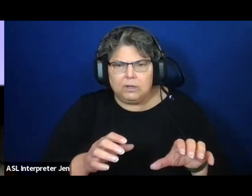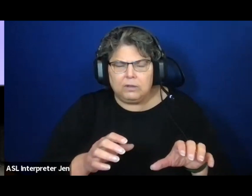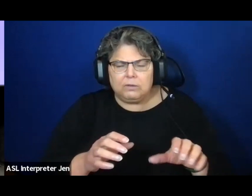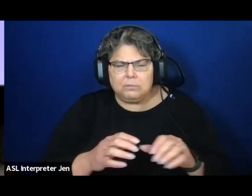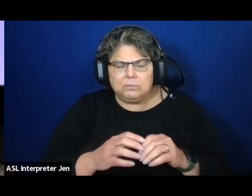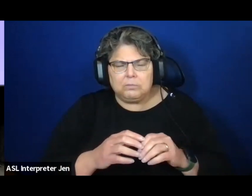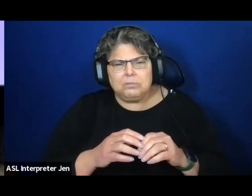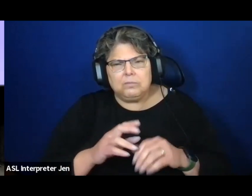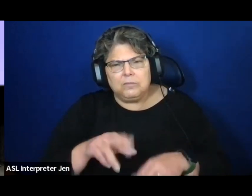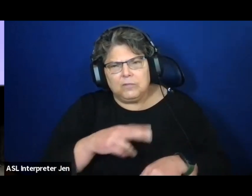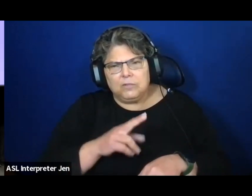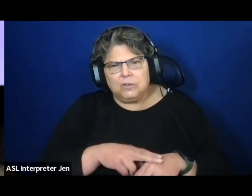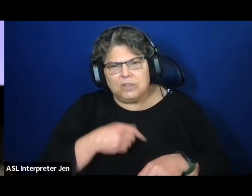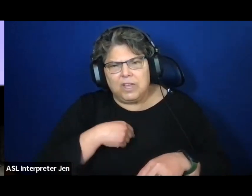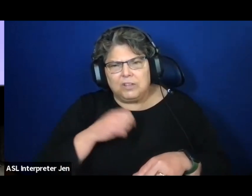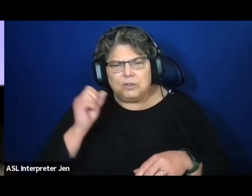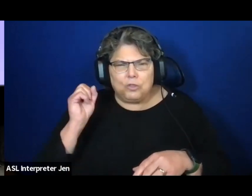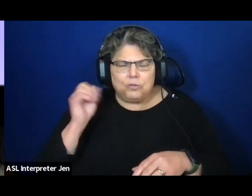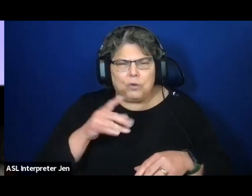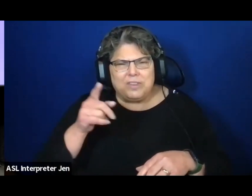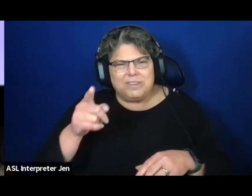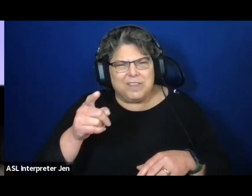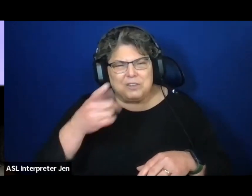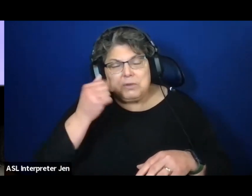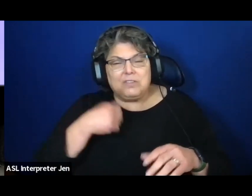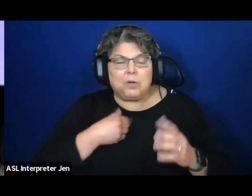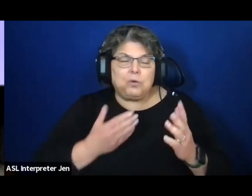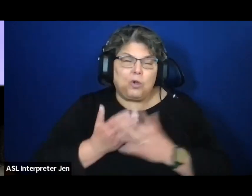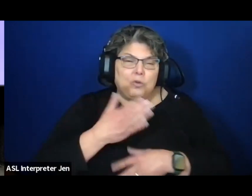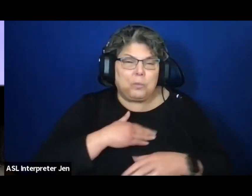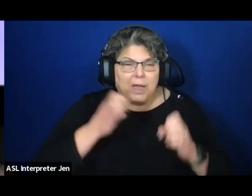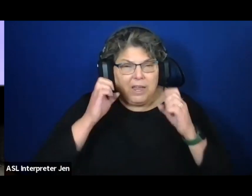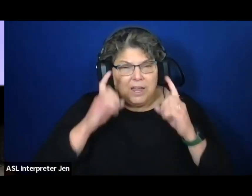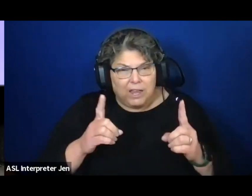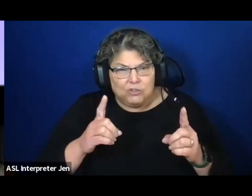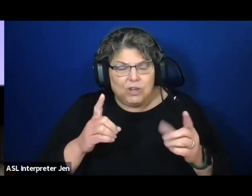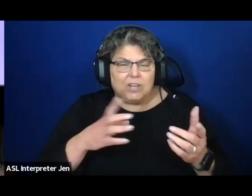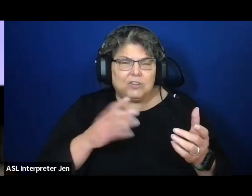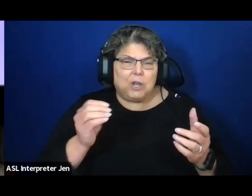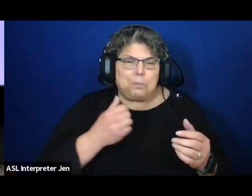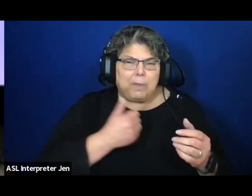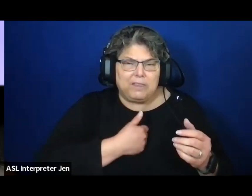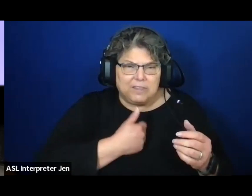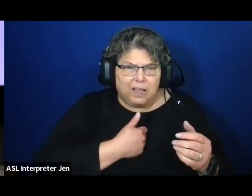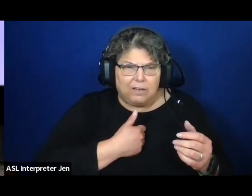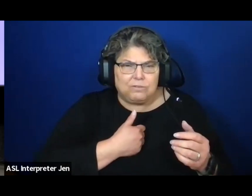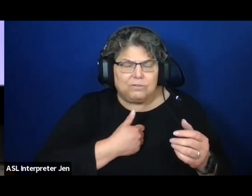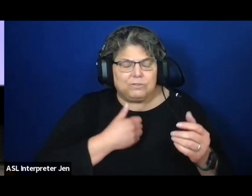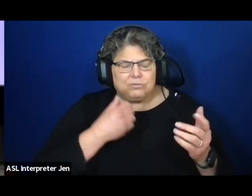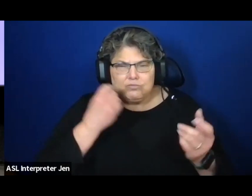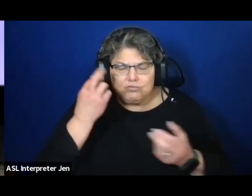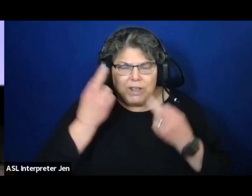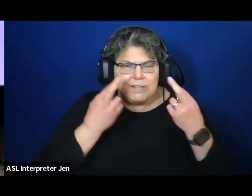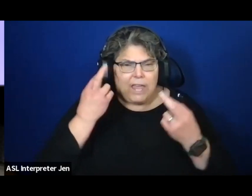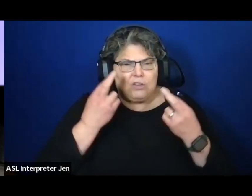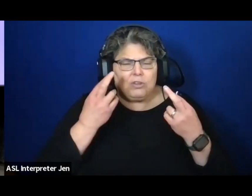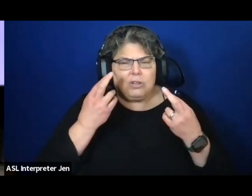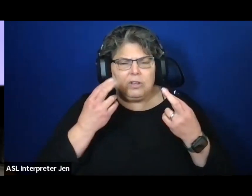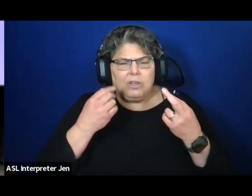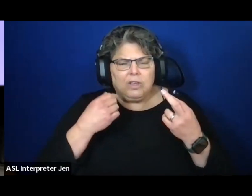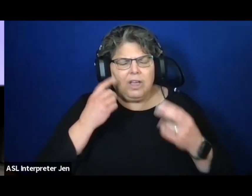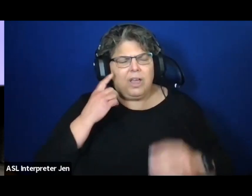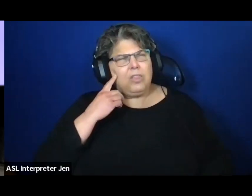course I had to throw this in because as I'm going through my education and my own self-realization, I said,